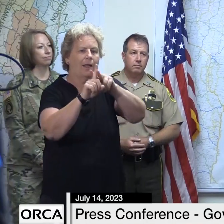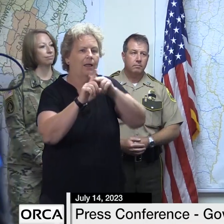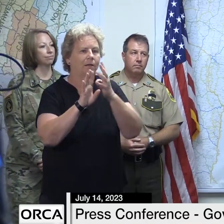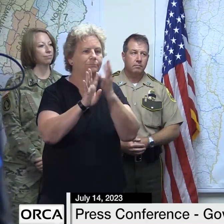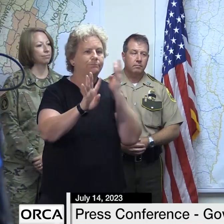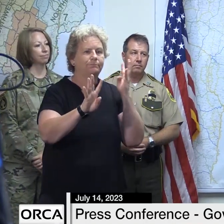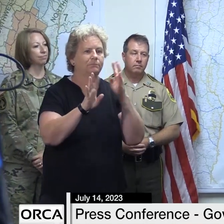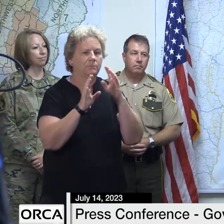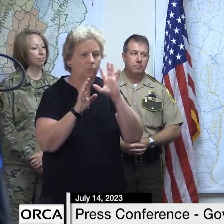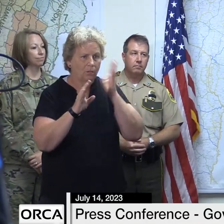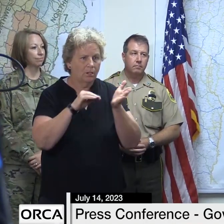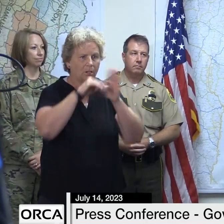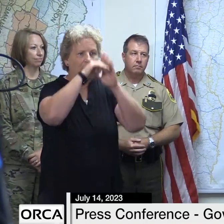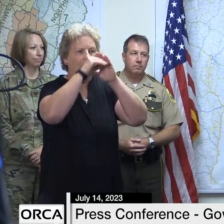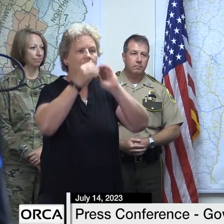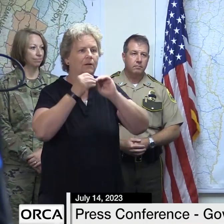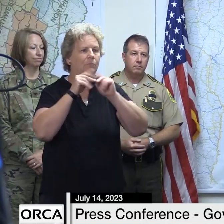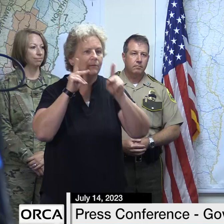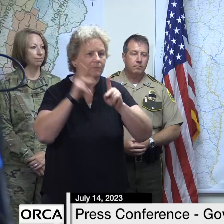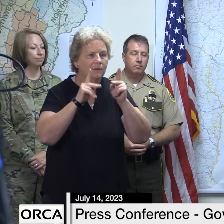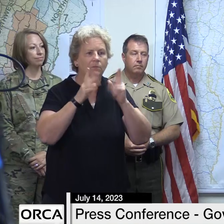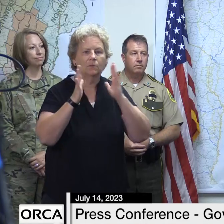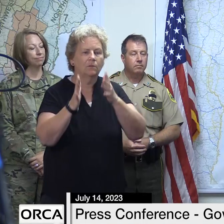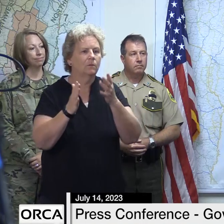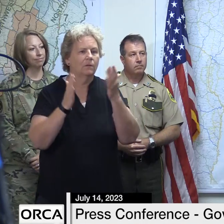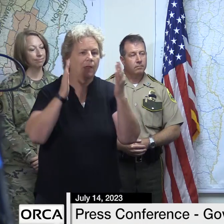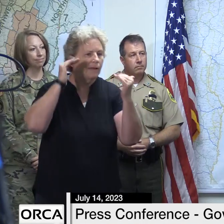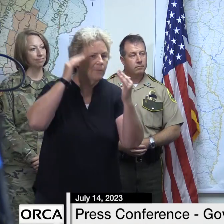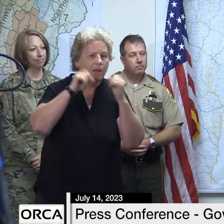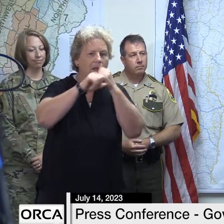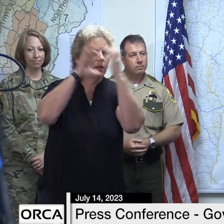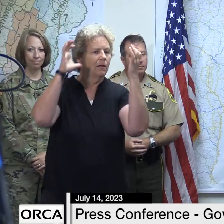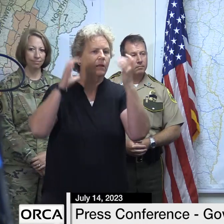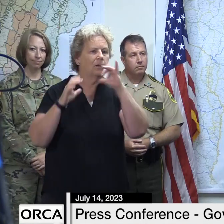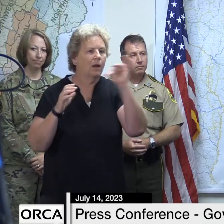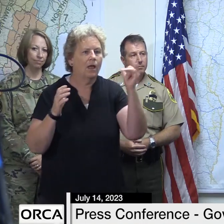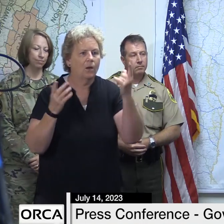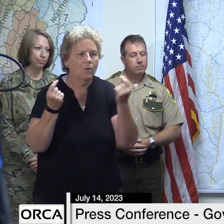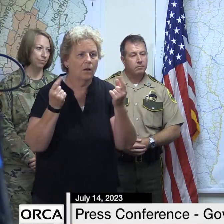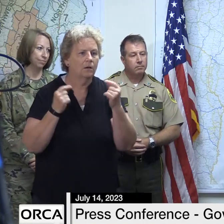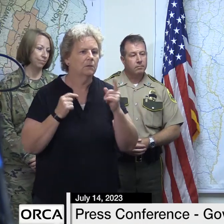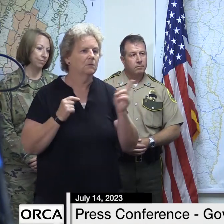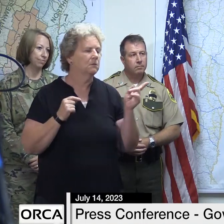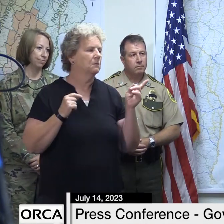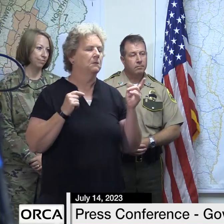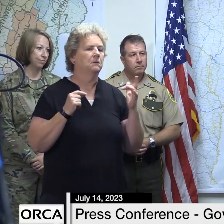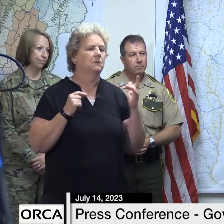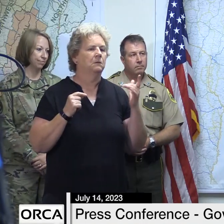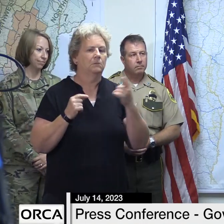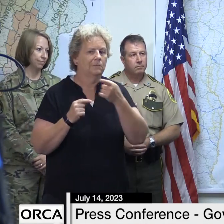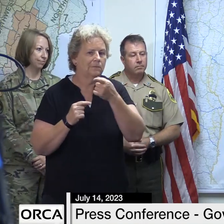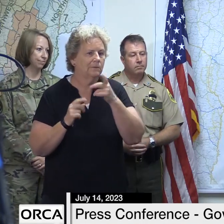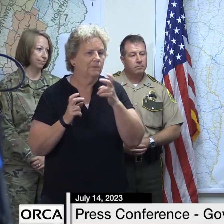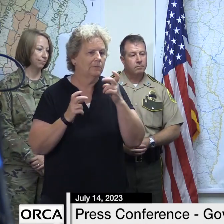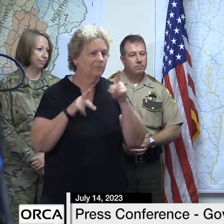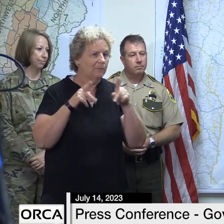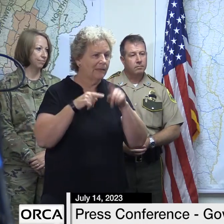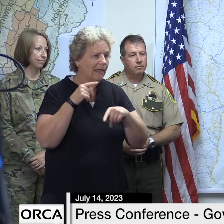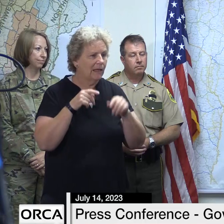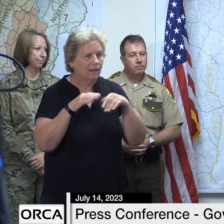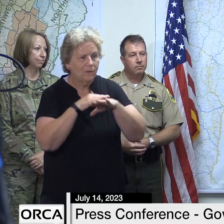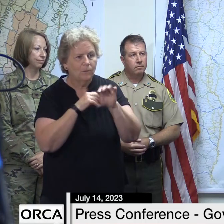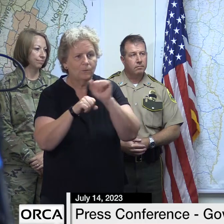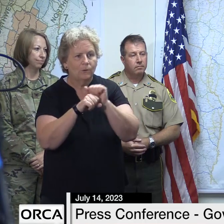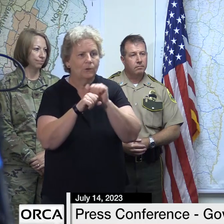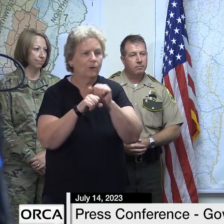this point in time, but it's anticipated. There are a number of people who can't get to work where their businesses are closed. So